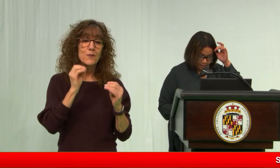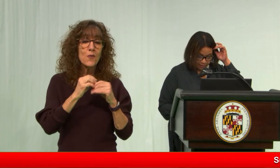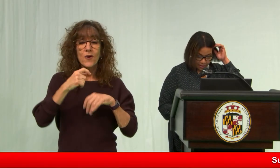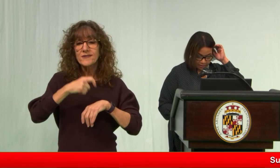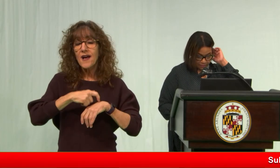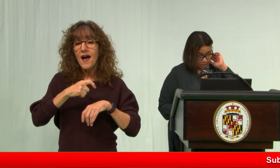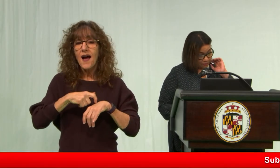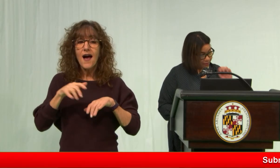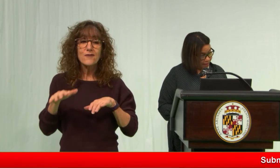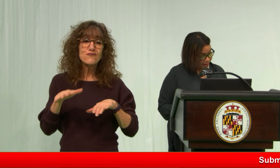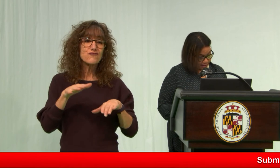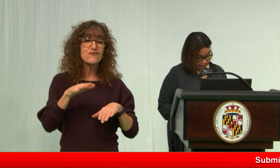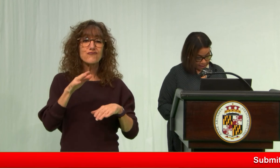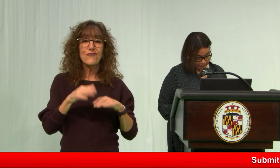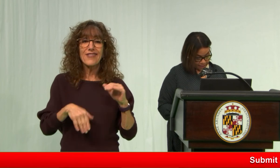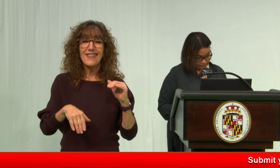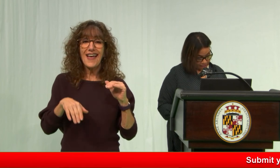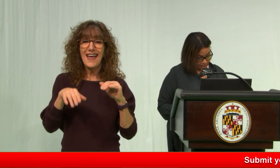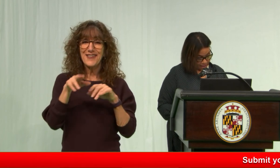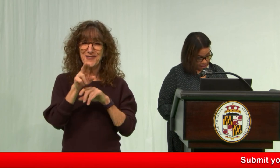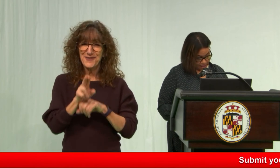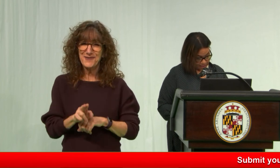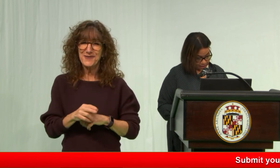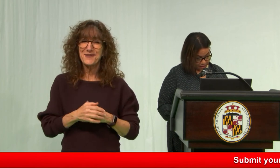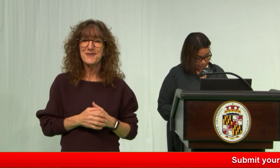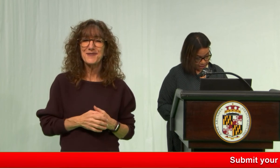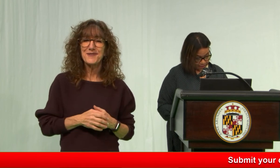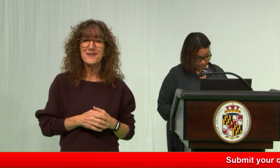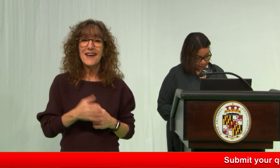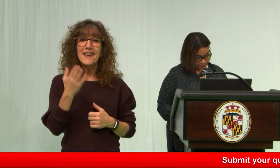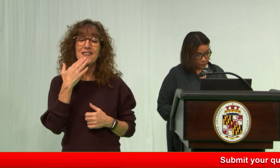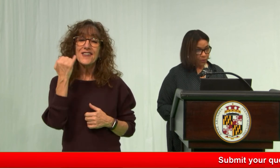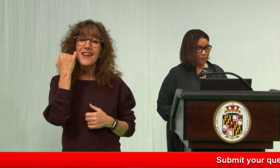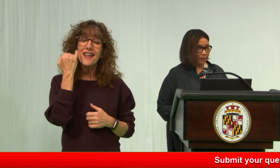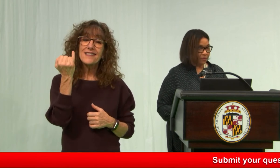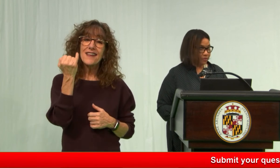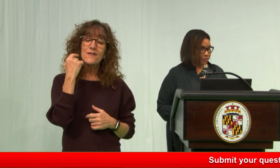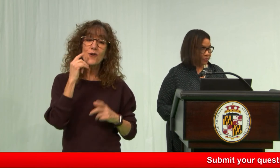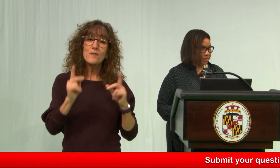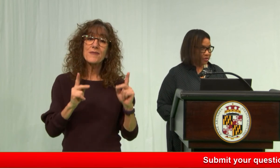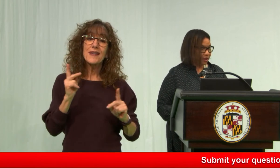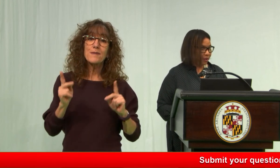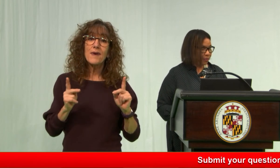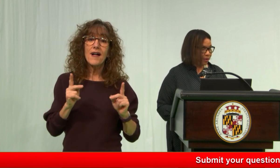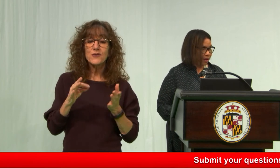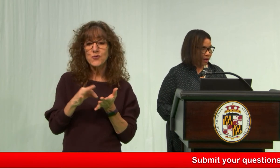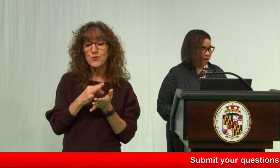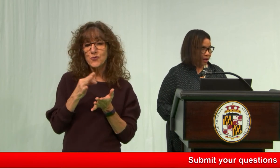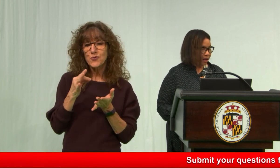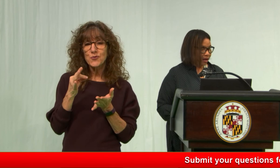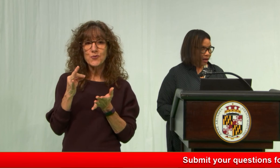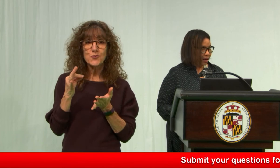their hands than they're accustomed to, is it a good idea for people to sew